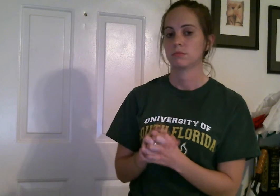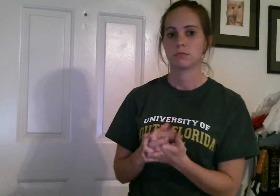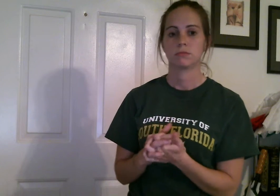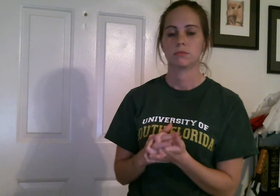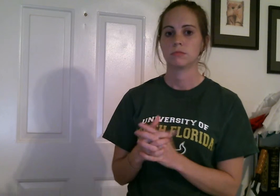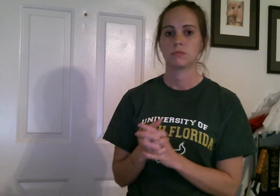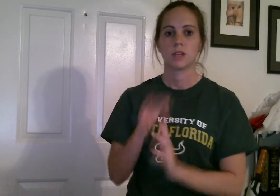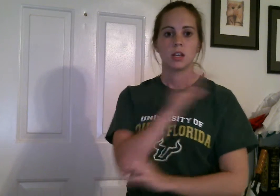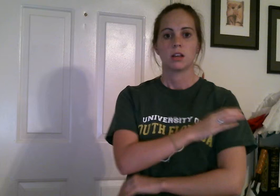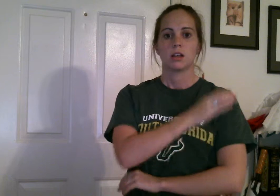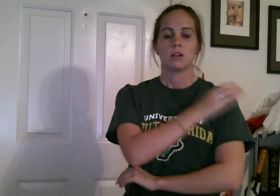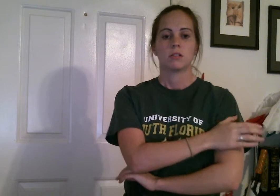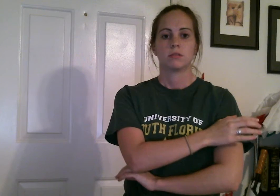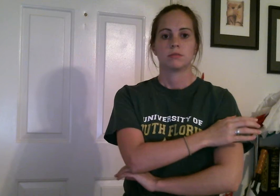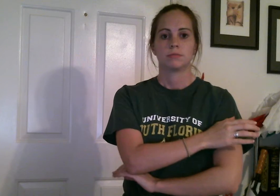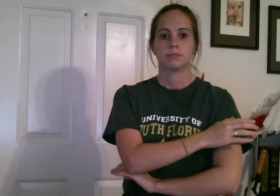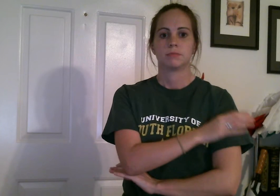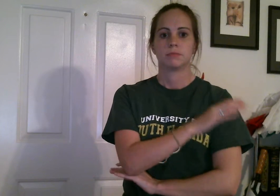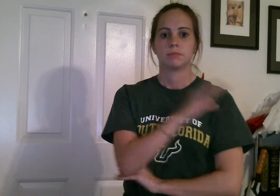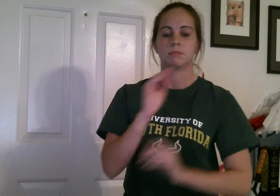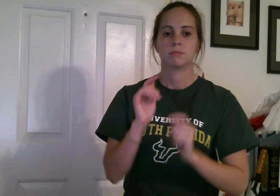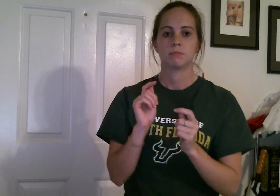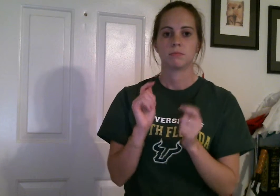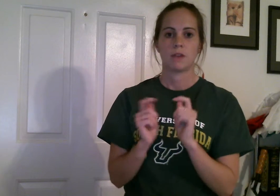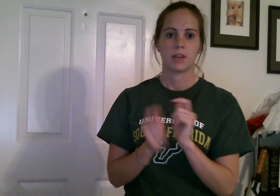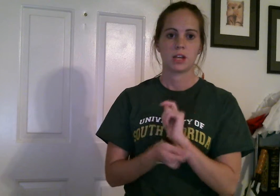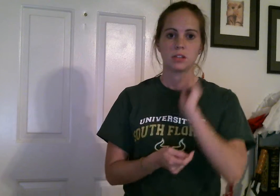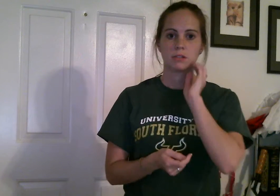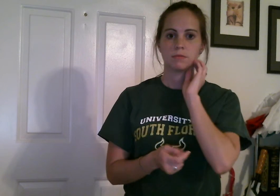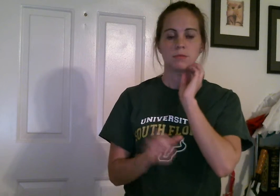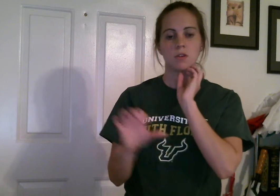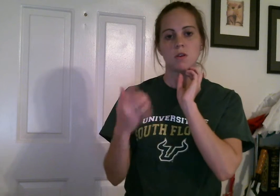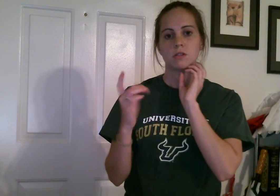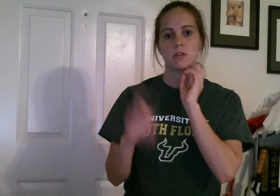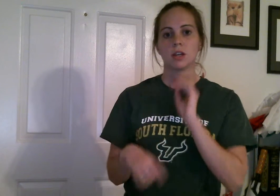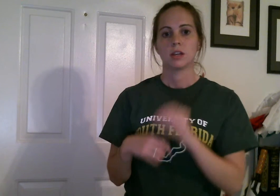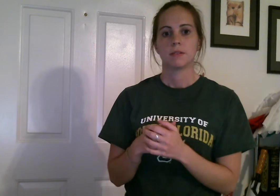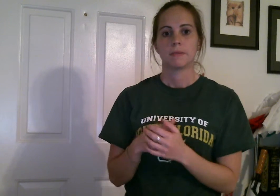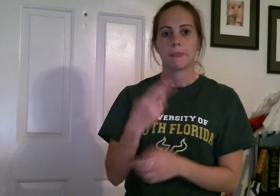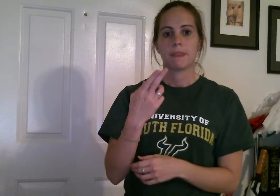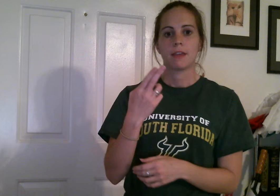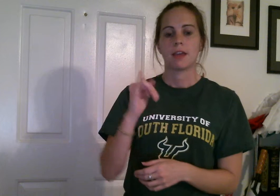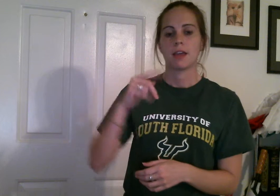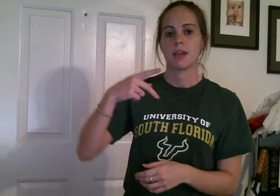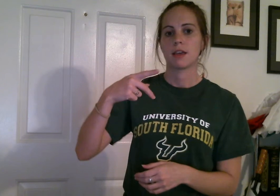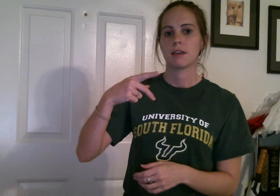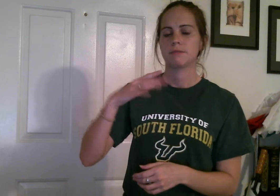were wondering what that acronym stood for. You will also need a HCPCS guide, which is